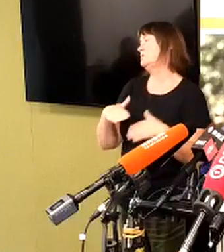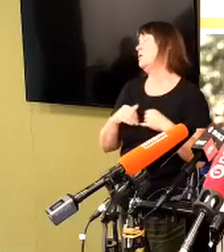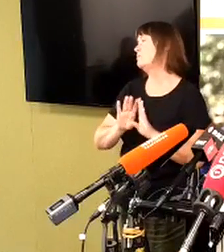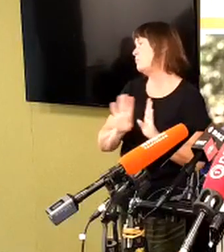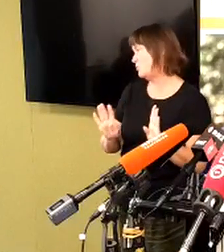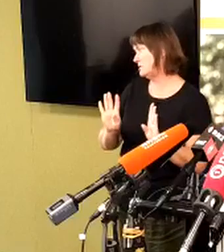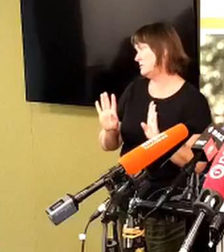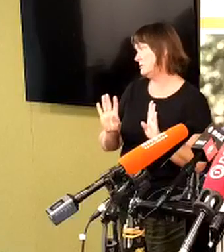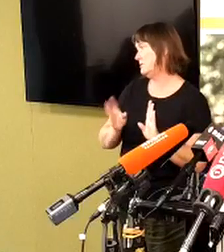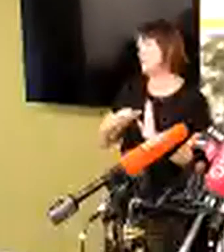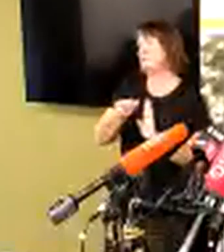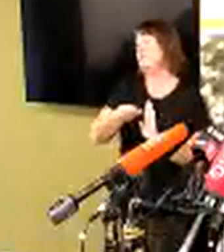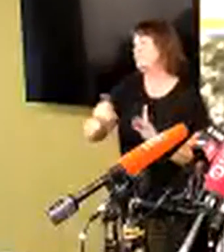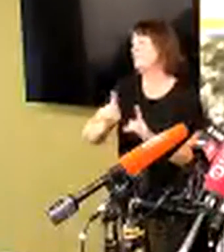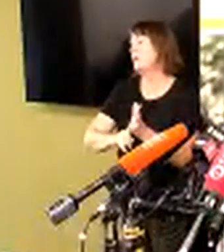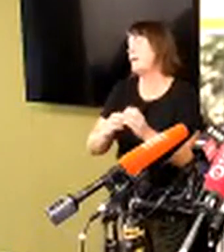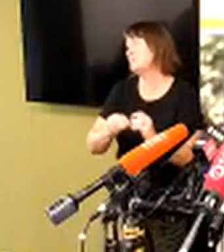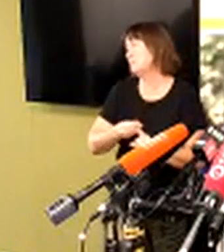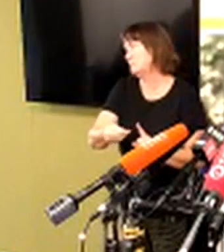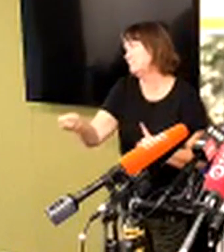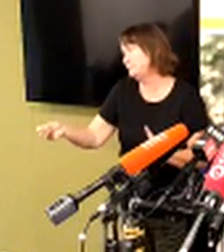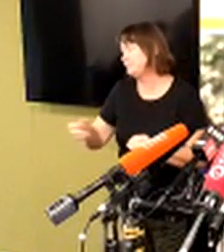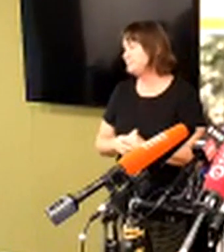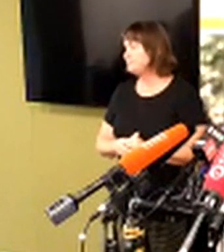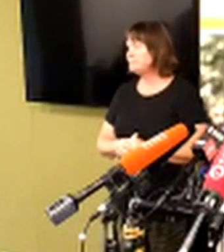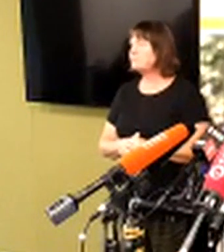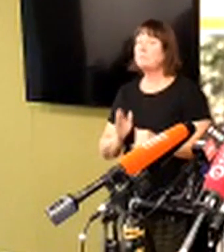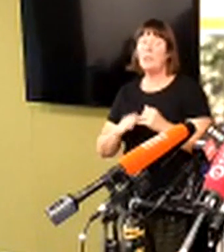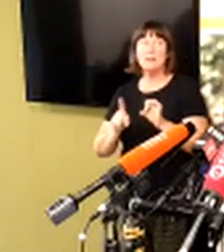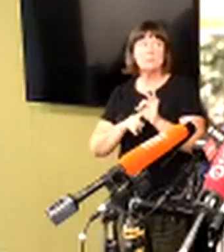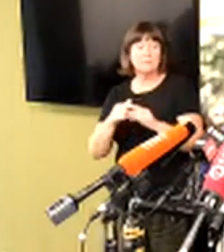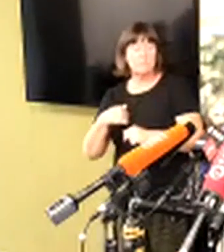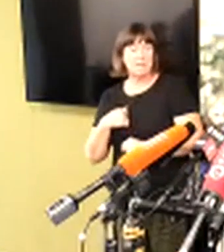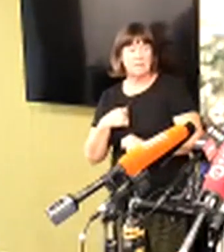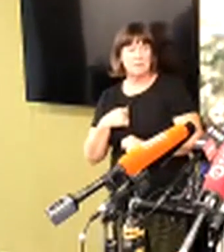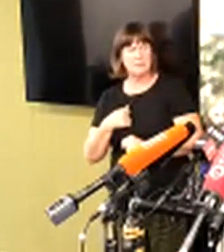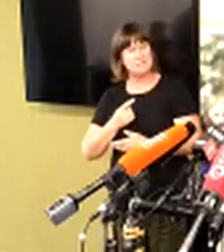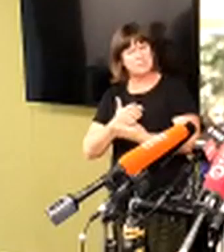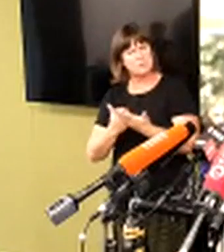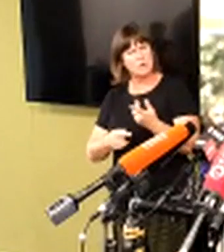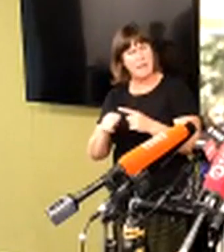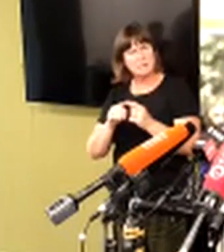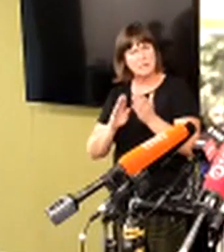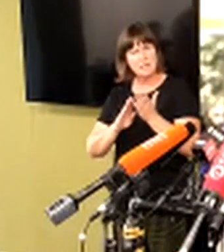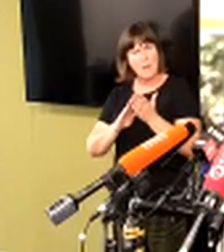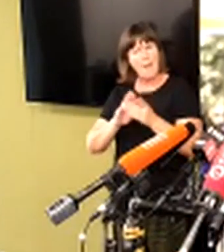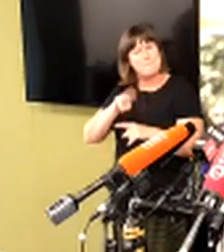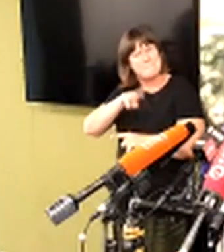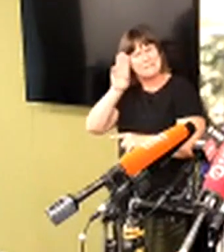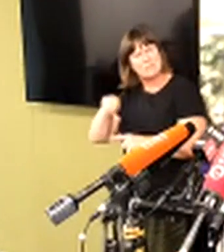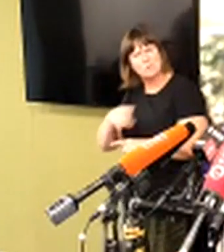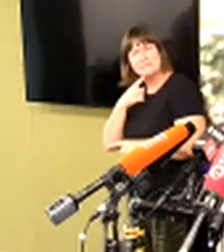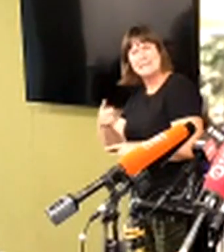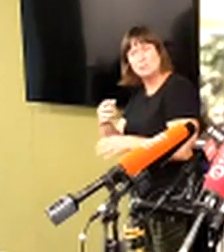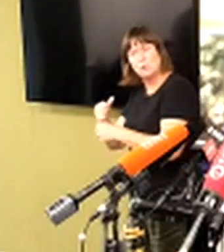nearest lab that does testing. Okay, and I think just lastly for me, there is a story running that is about McDonald's preventing people